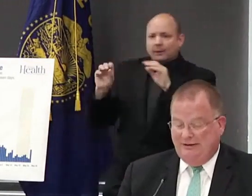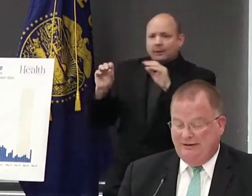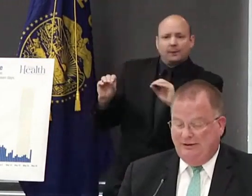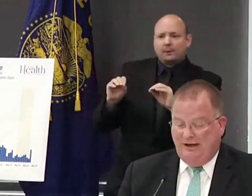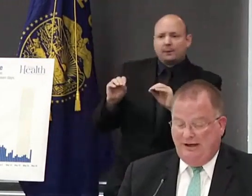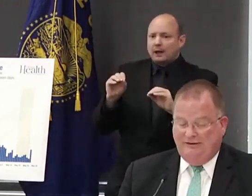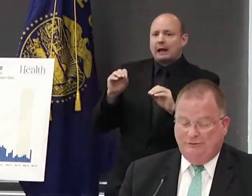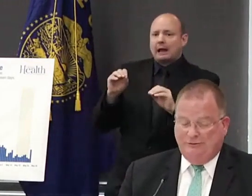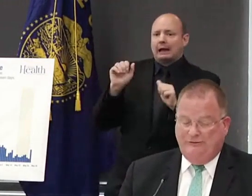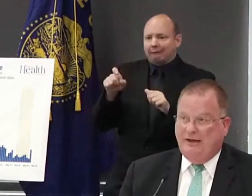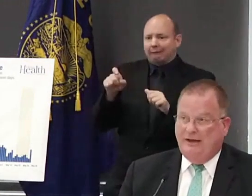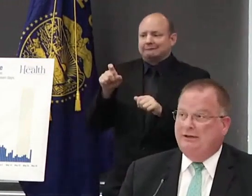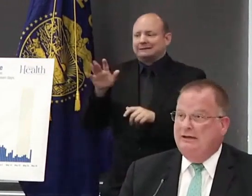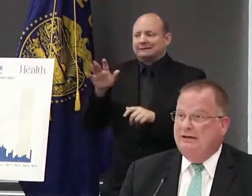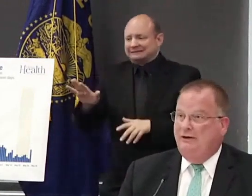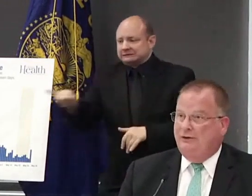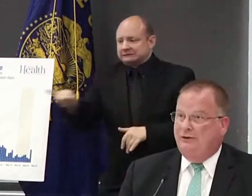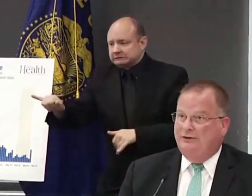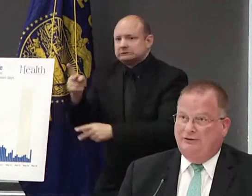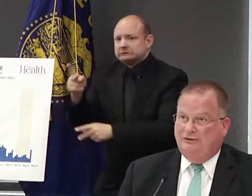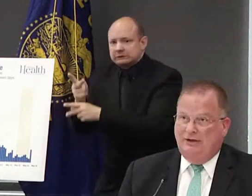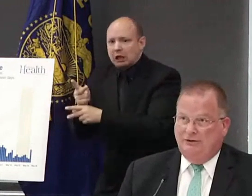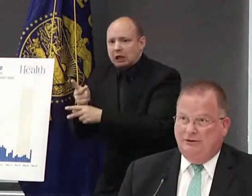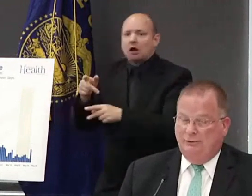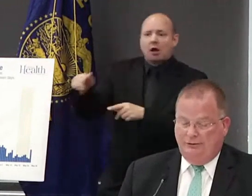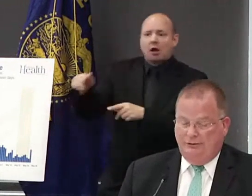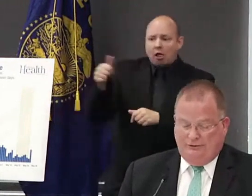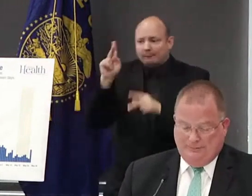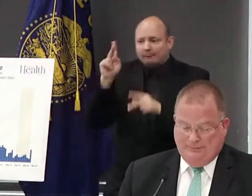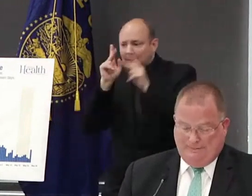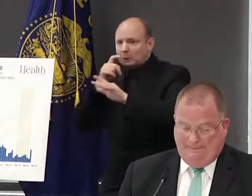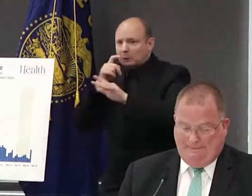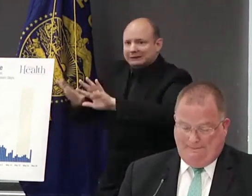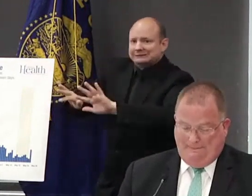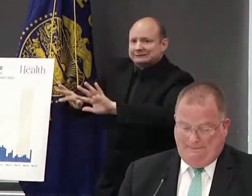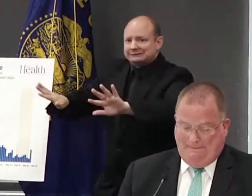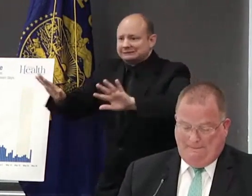by limiting their contact with family, friends, and coworkers.